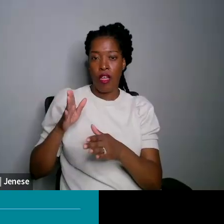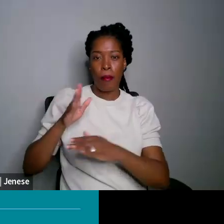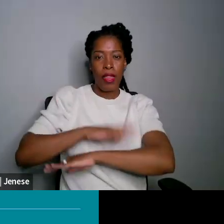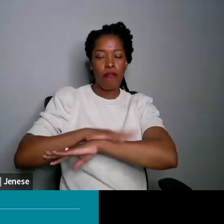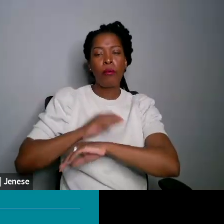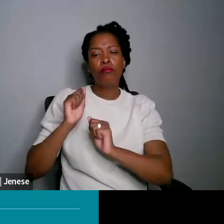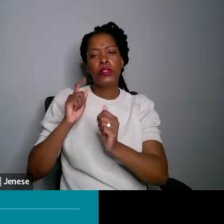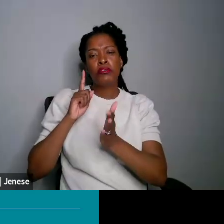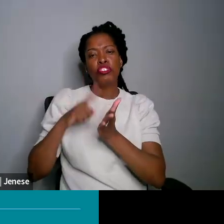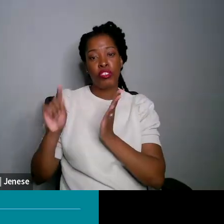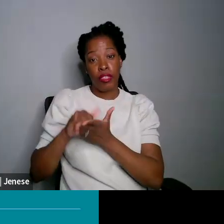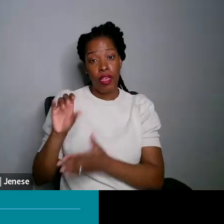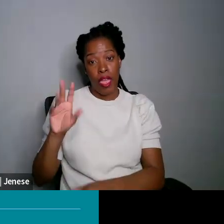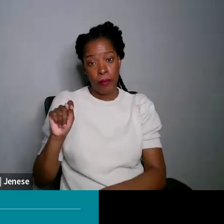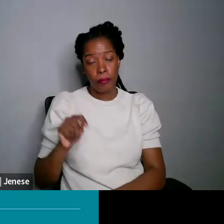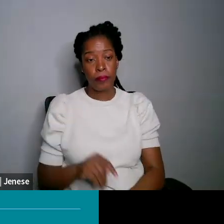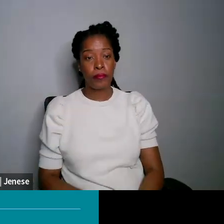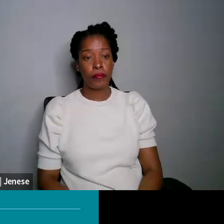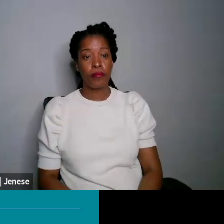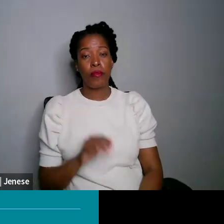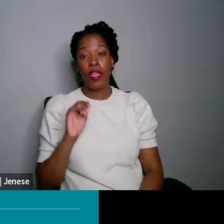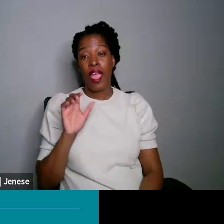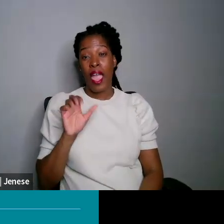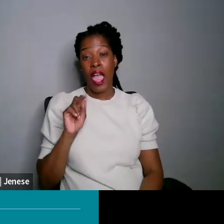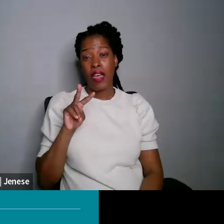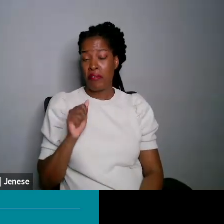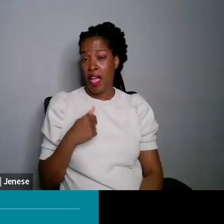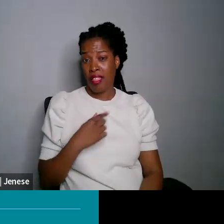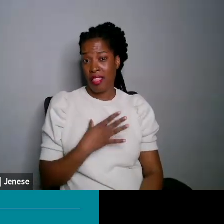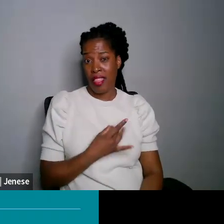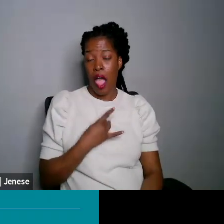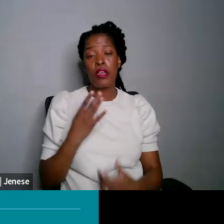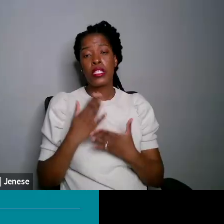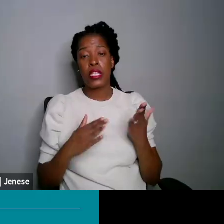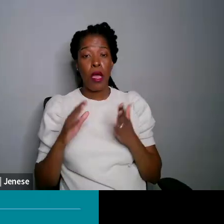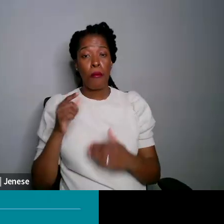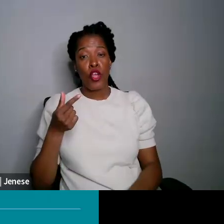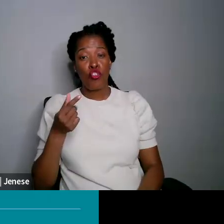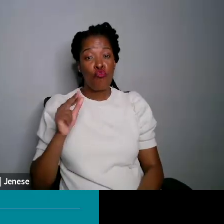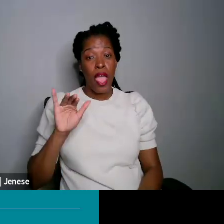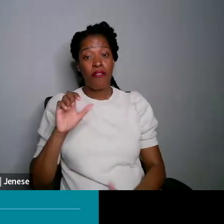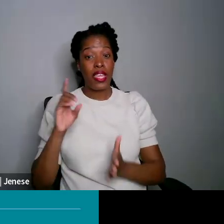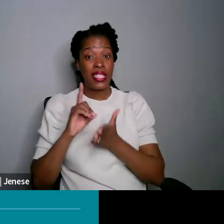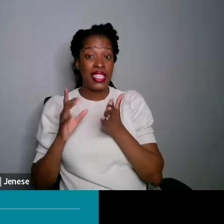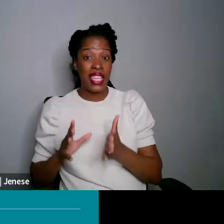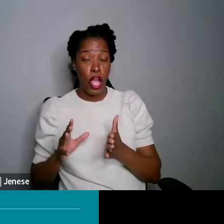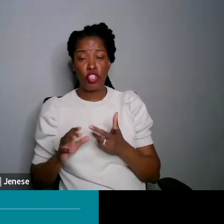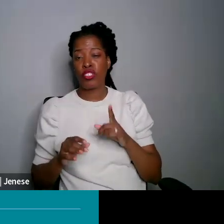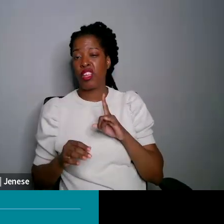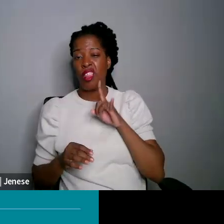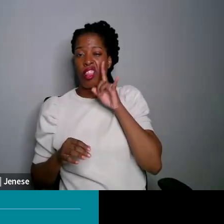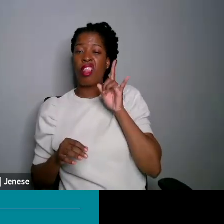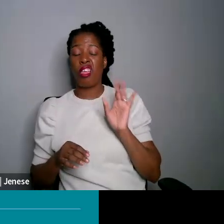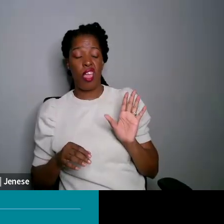graphic designers are kind of like turn up their nose at Canva or say that Adobe or products are better, but I